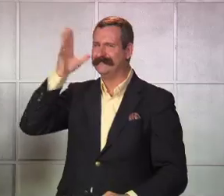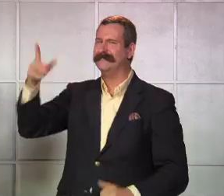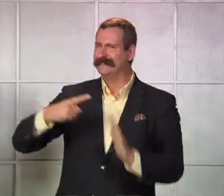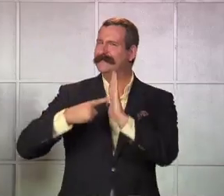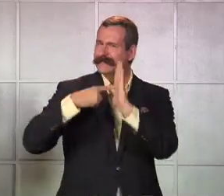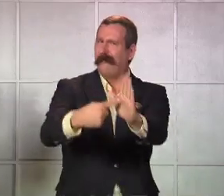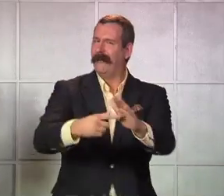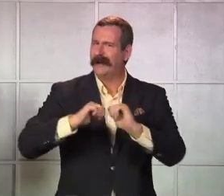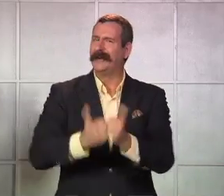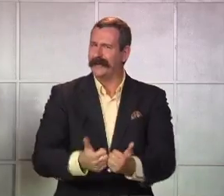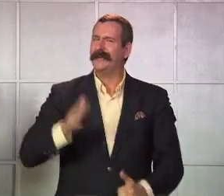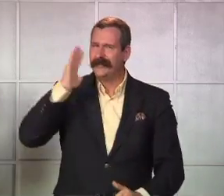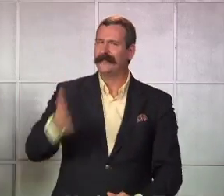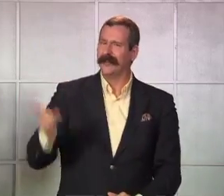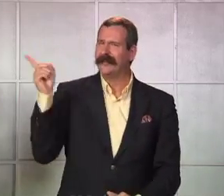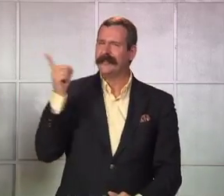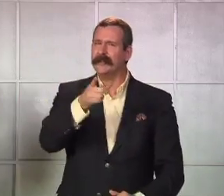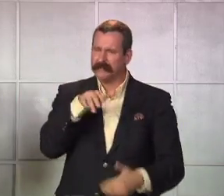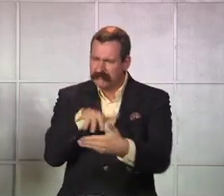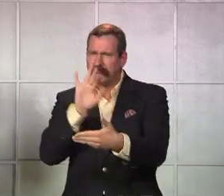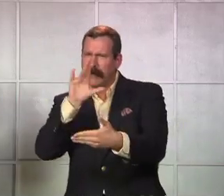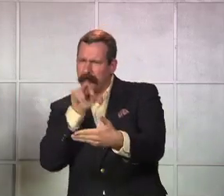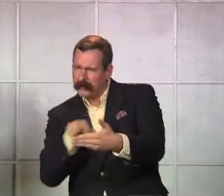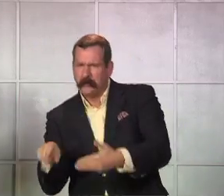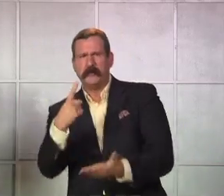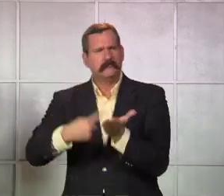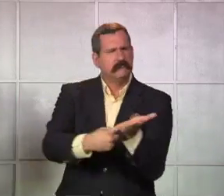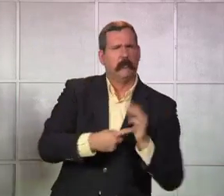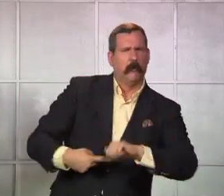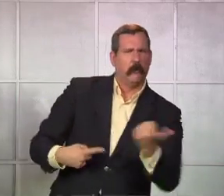God will show you how to lead. Study His Word and